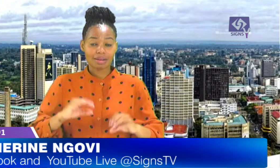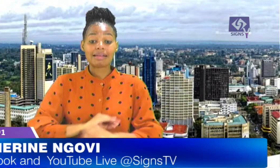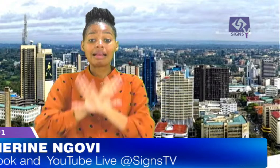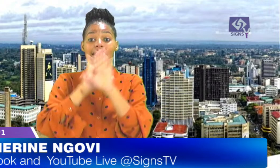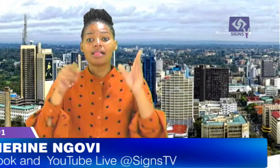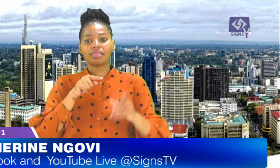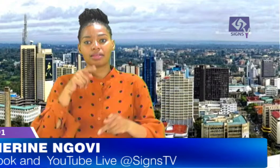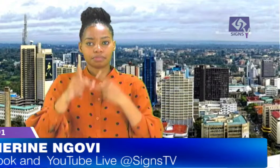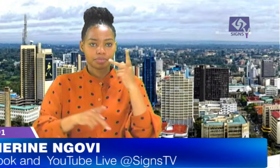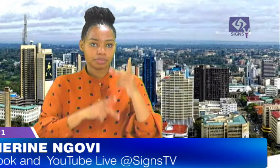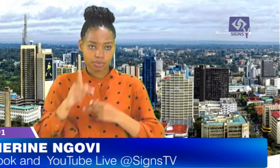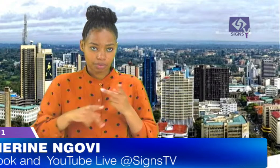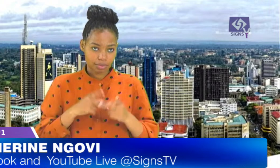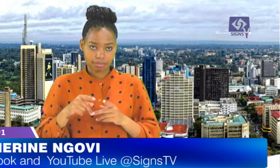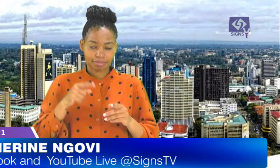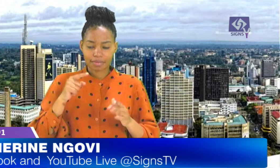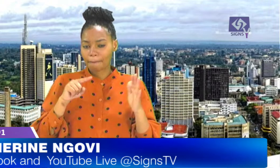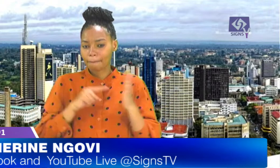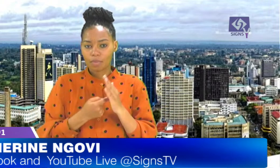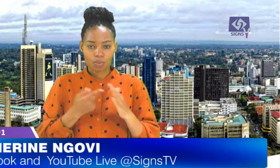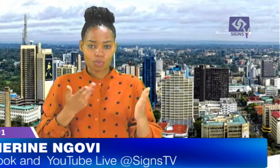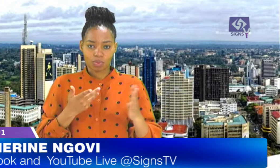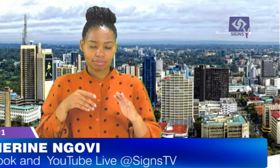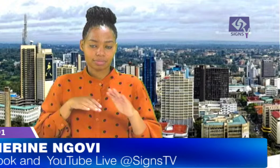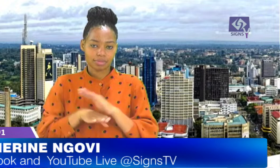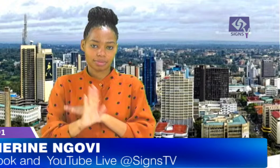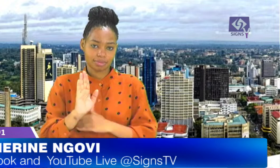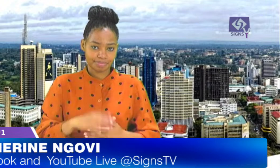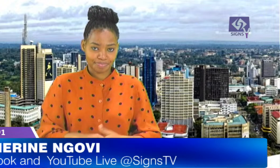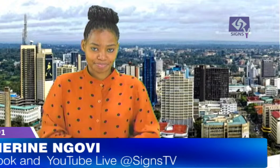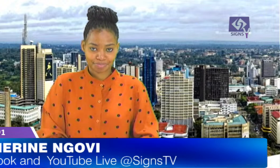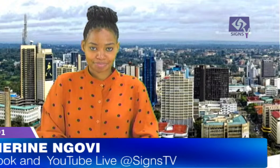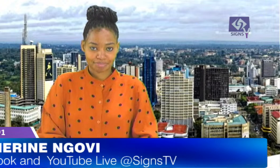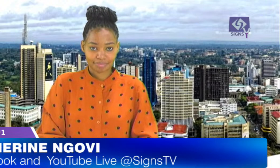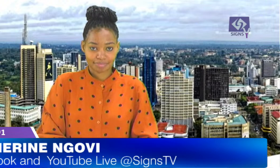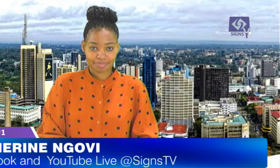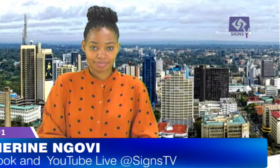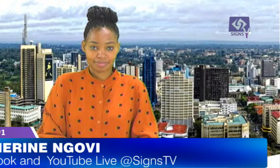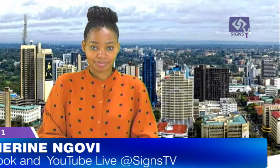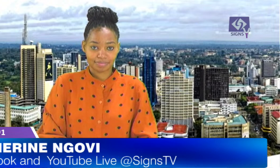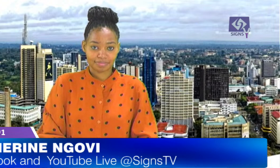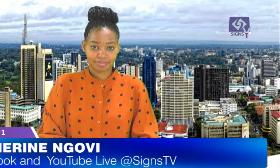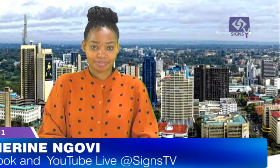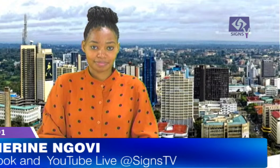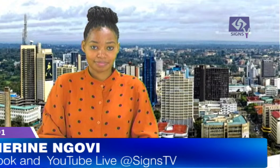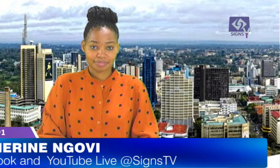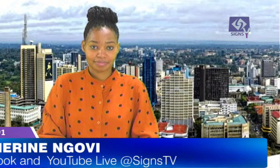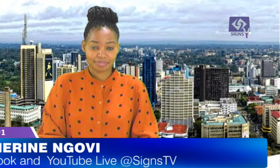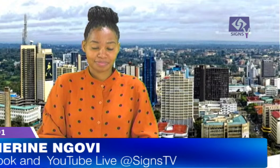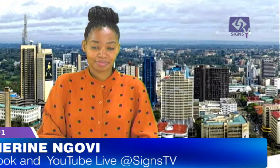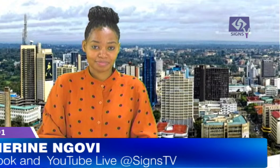pesticides products that made their way into the country and falsely declared during the